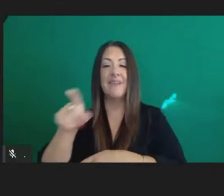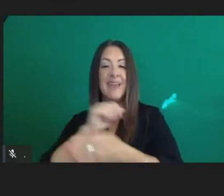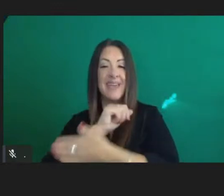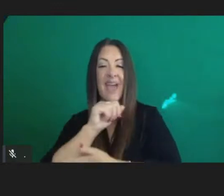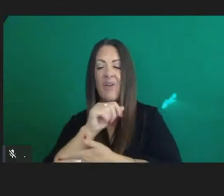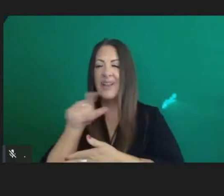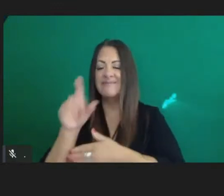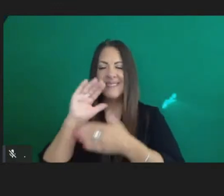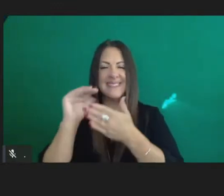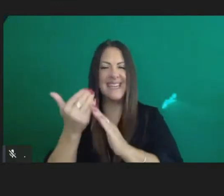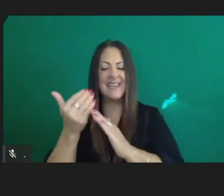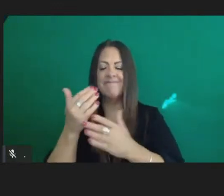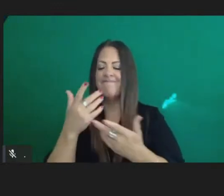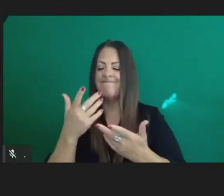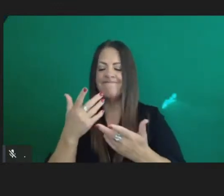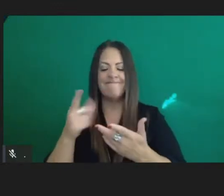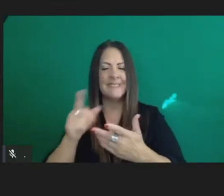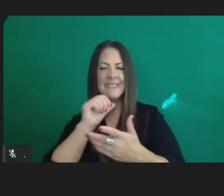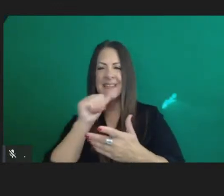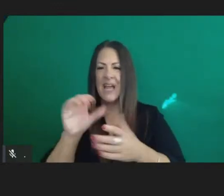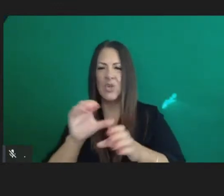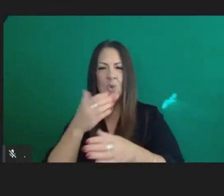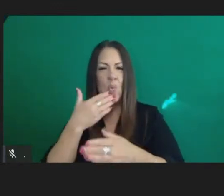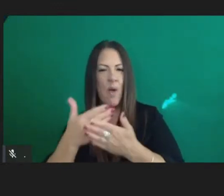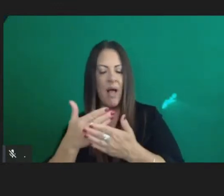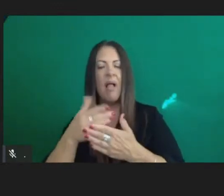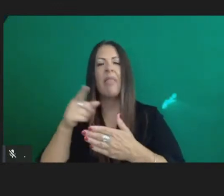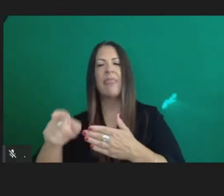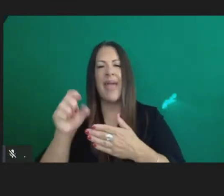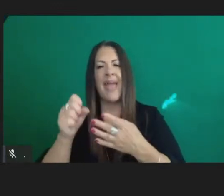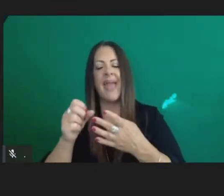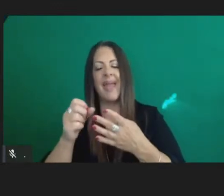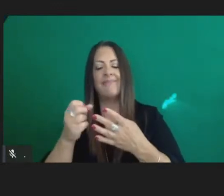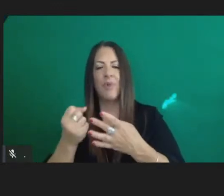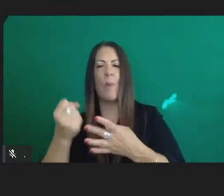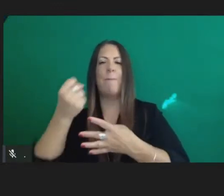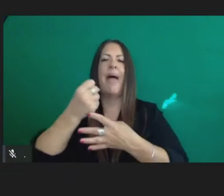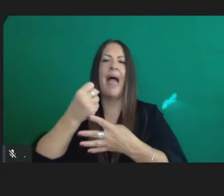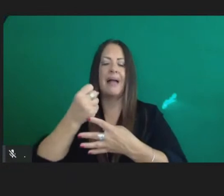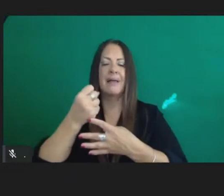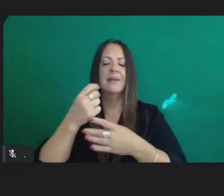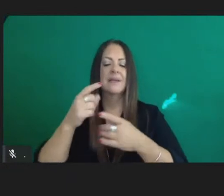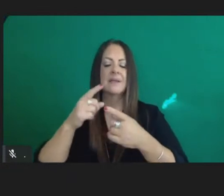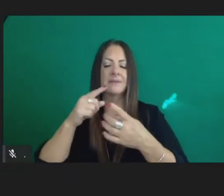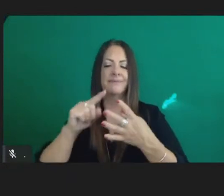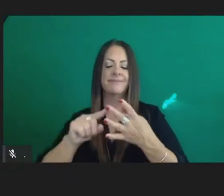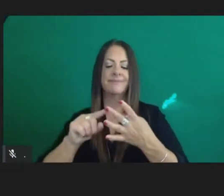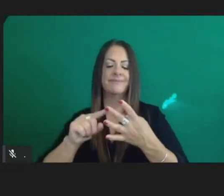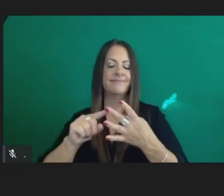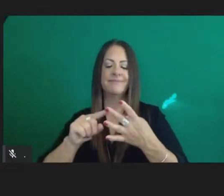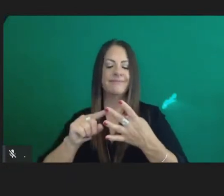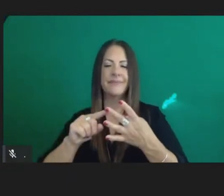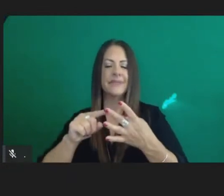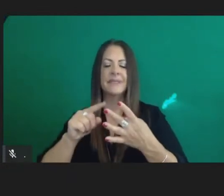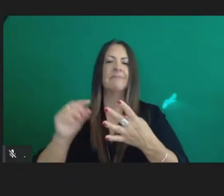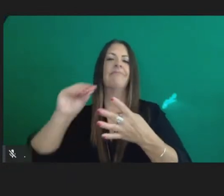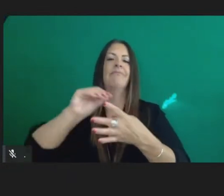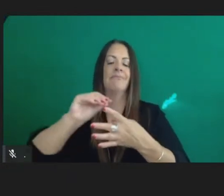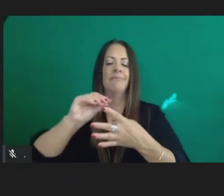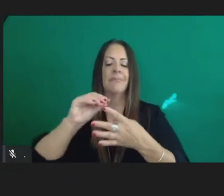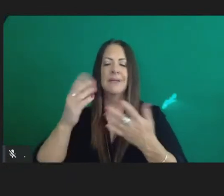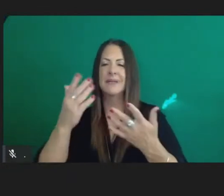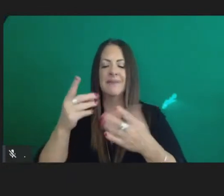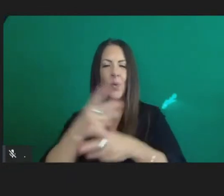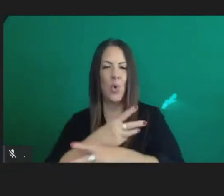we recognize how important that is for the county, for the communities, for the businesses, and for all the people. So